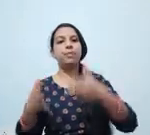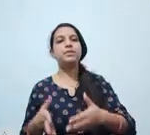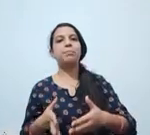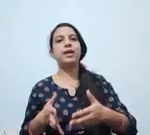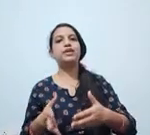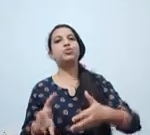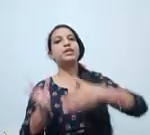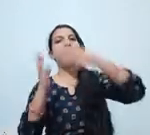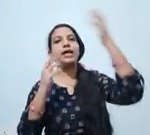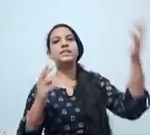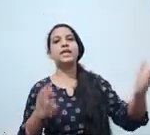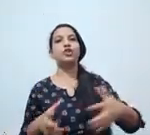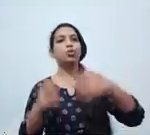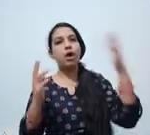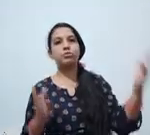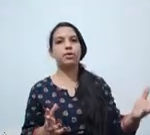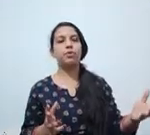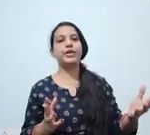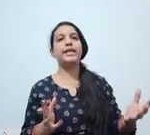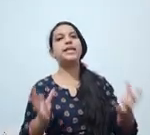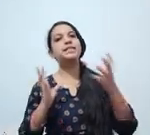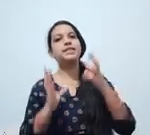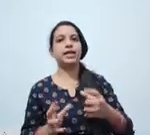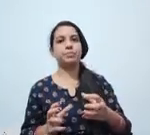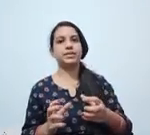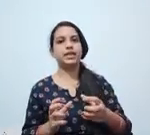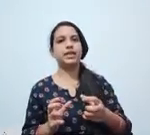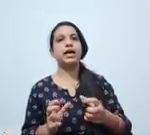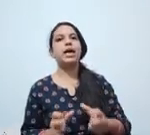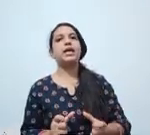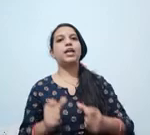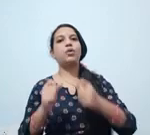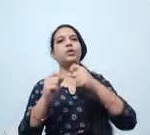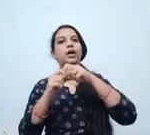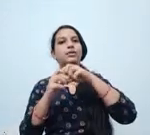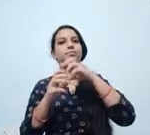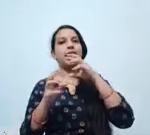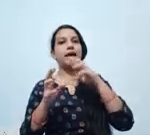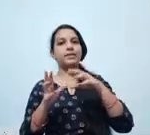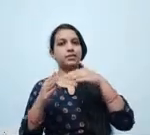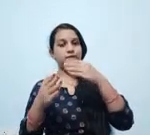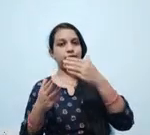the blood to the lungs and throughout the body, it is thick muscle. Now,